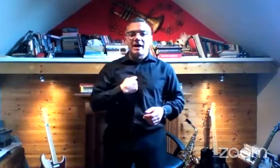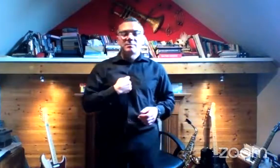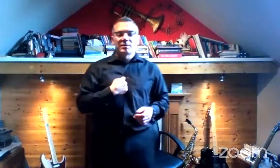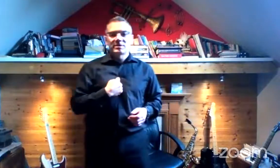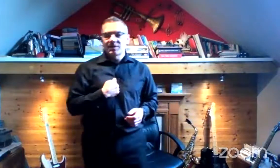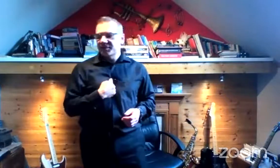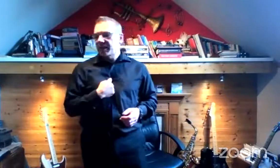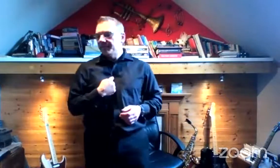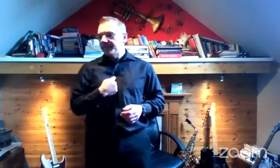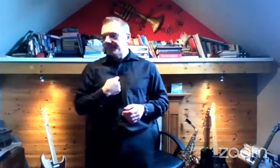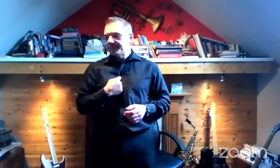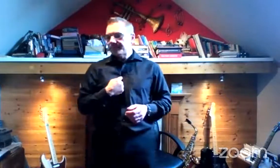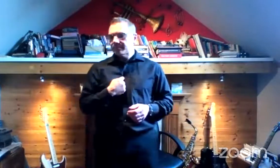I, point to yourself,